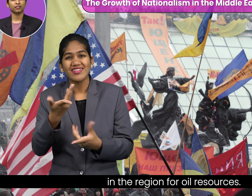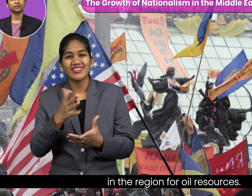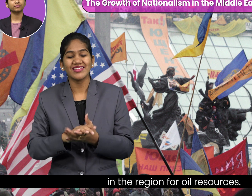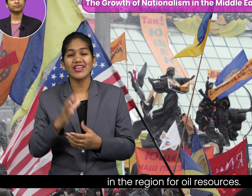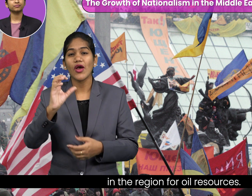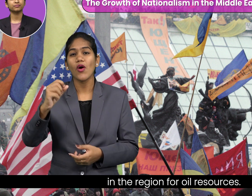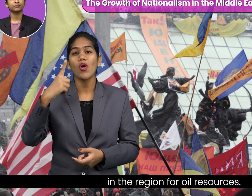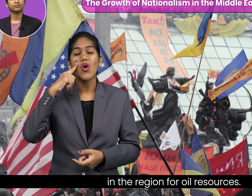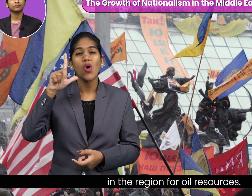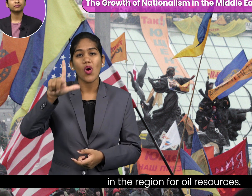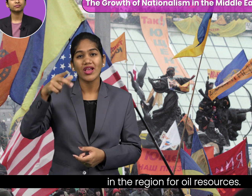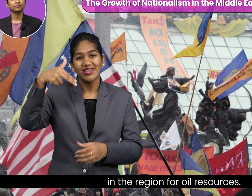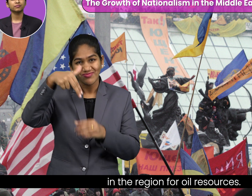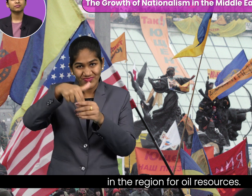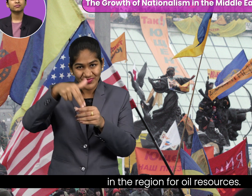resources.